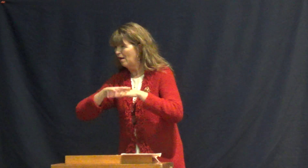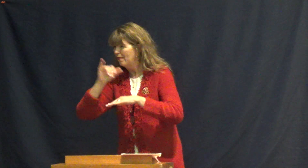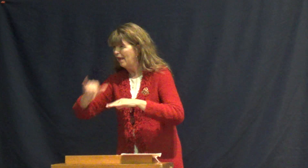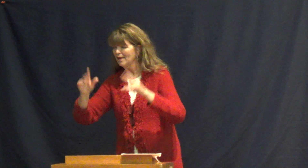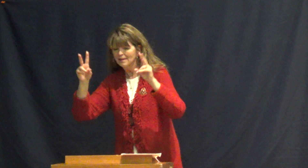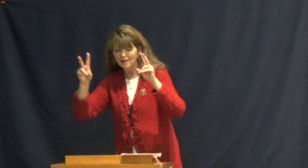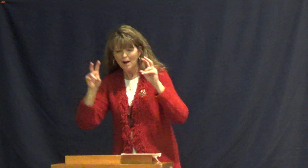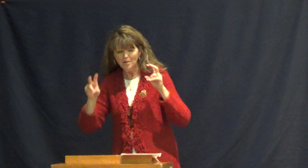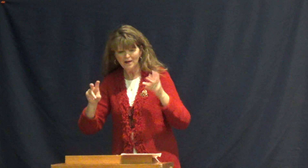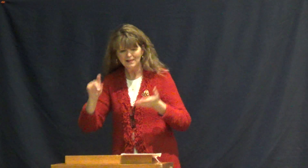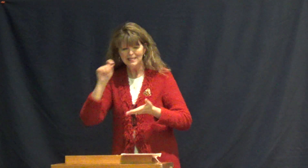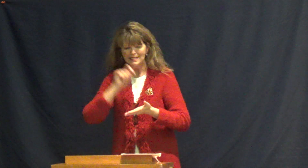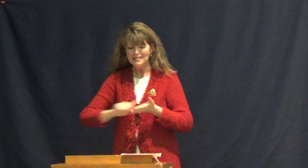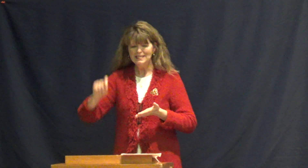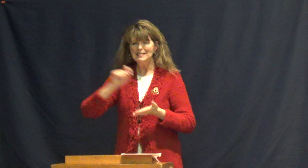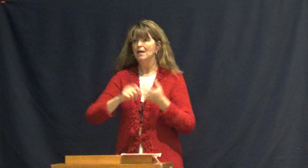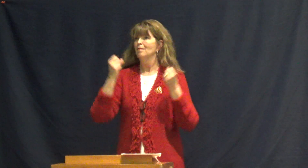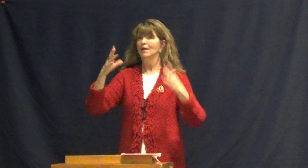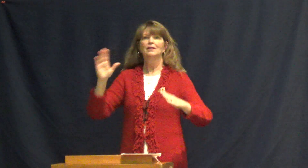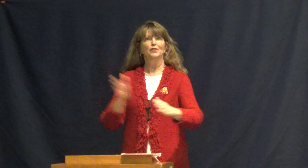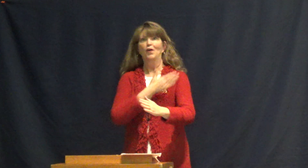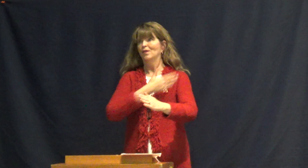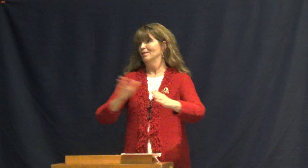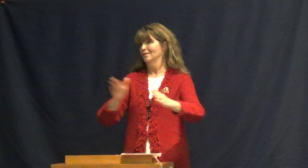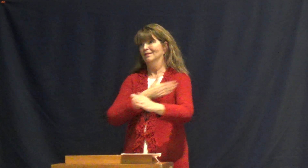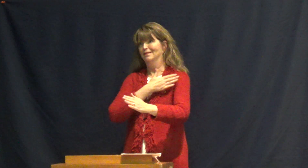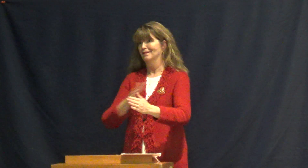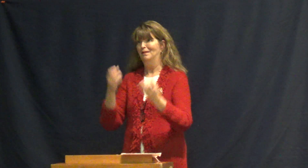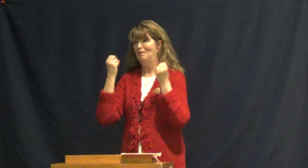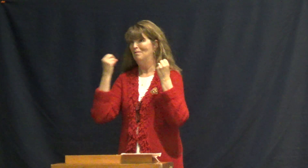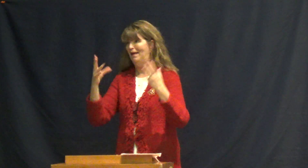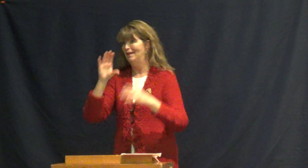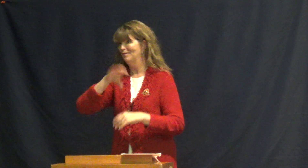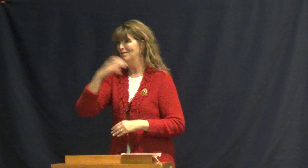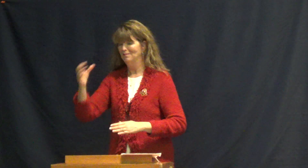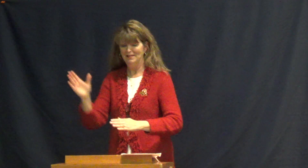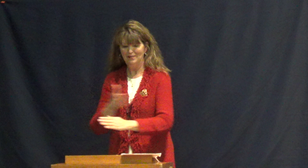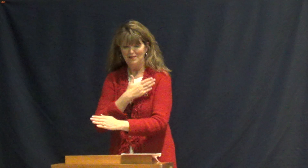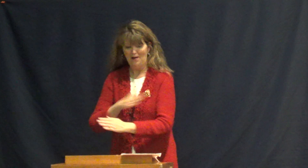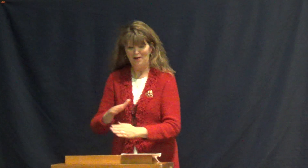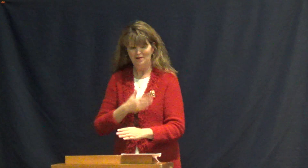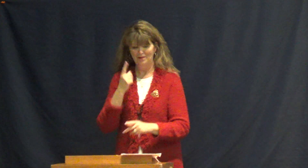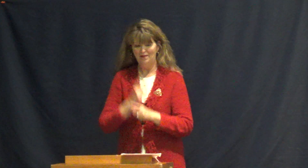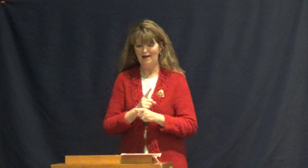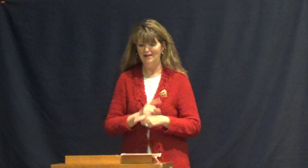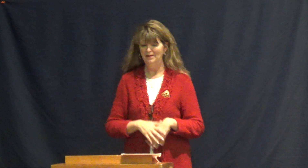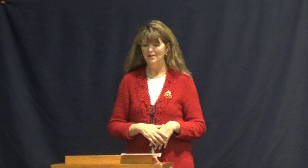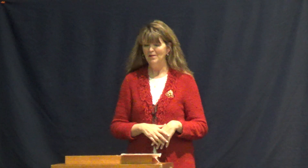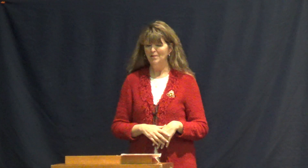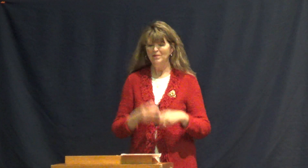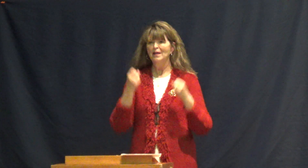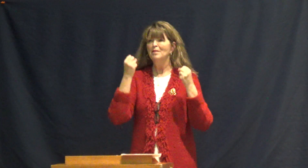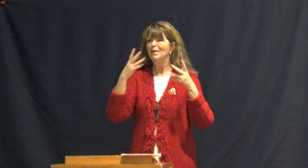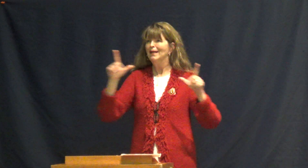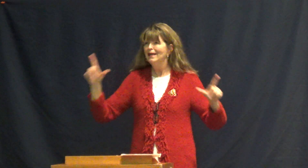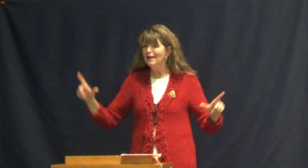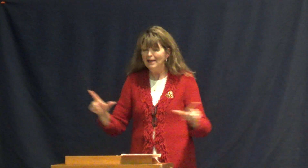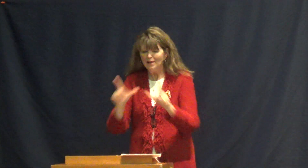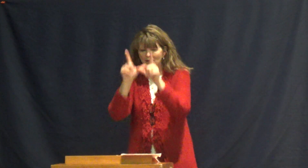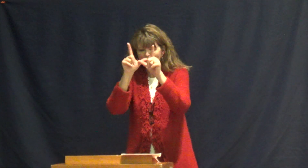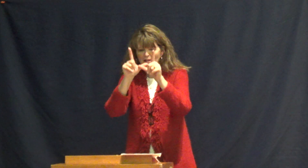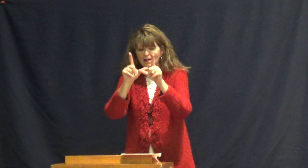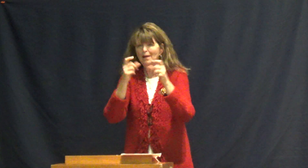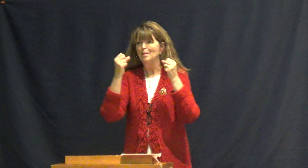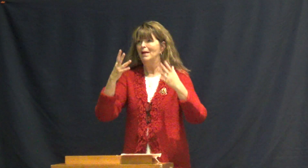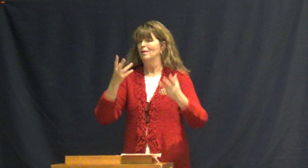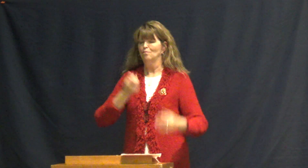There are many books written on this topic. For adults and children too, there are many songs about the night that